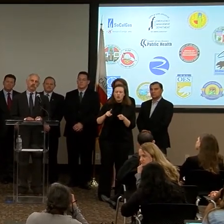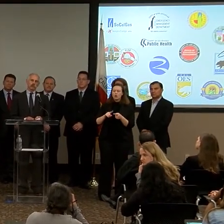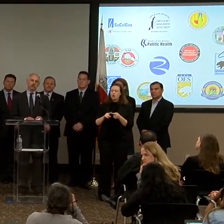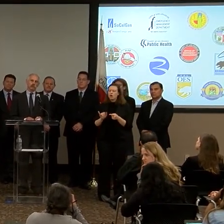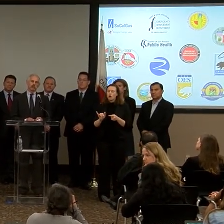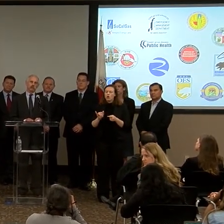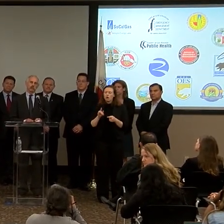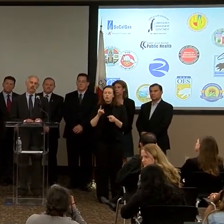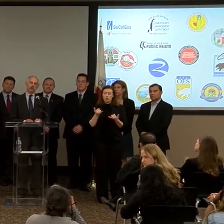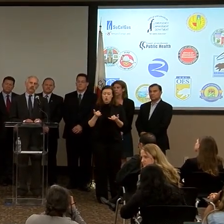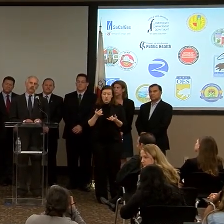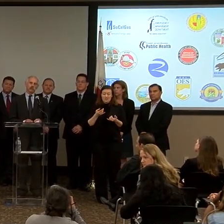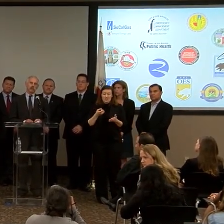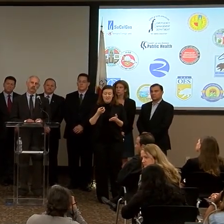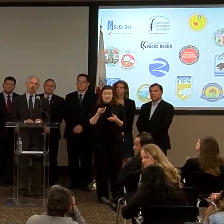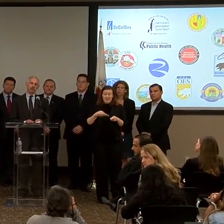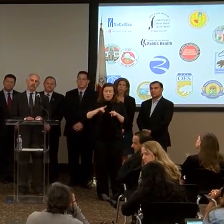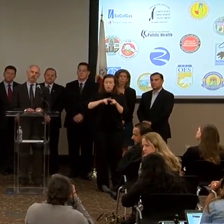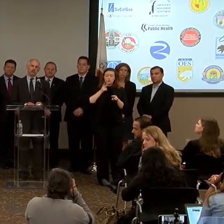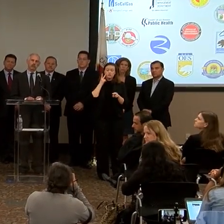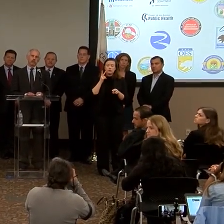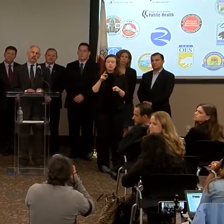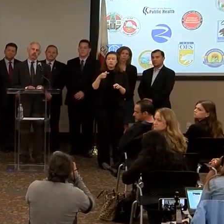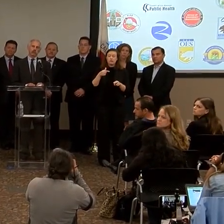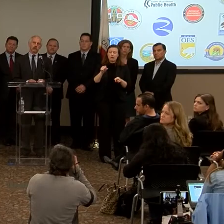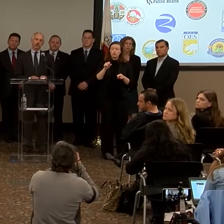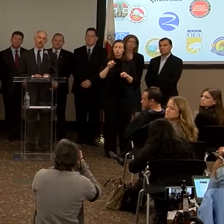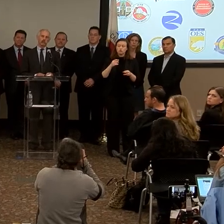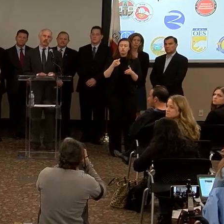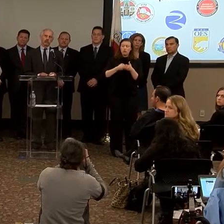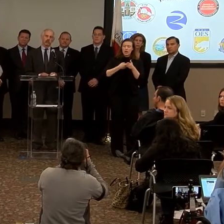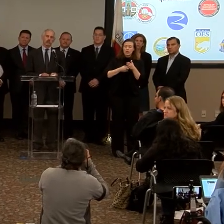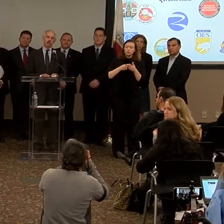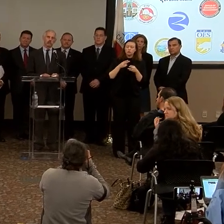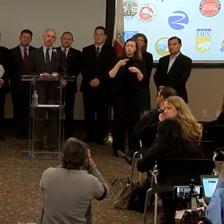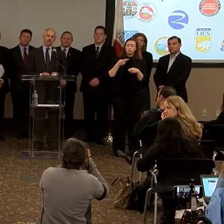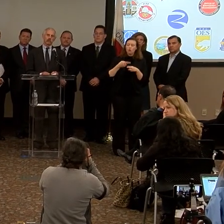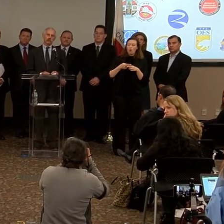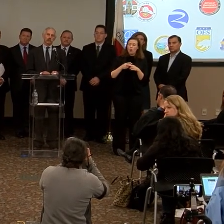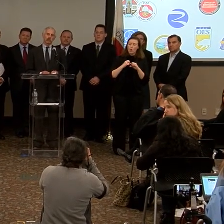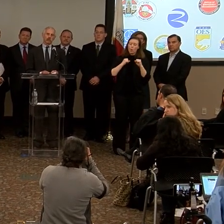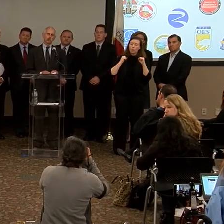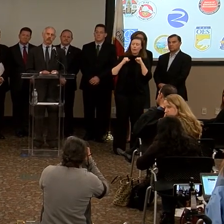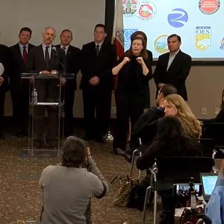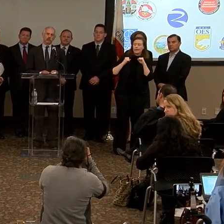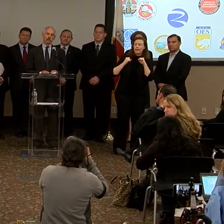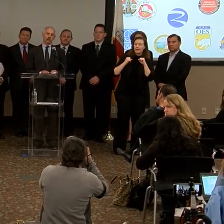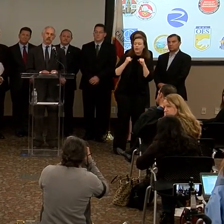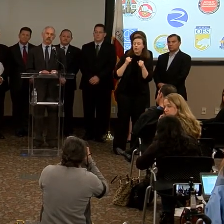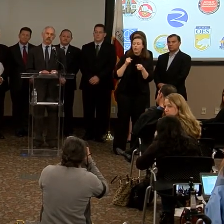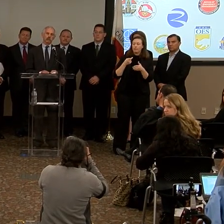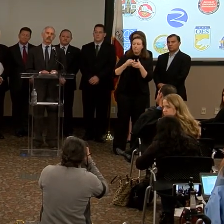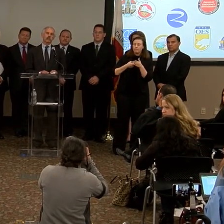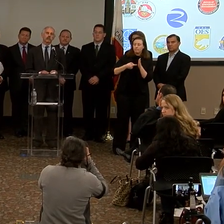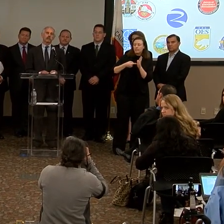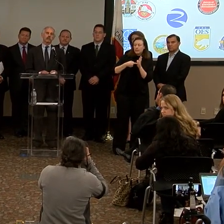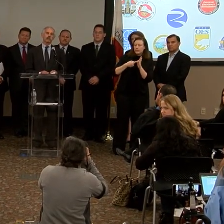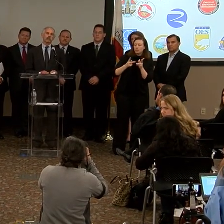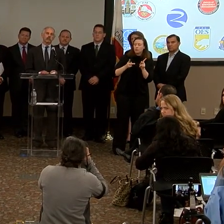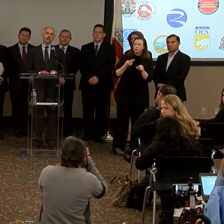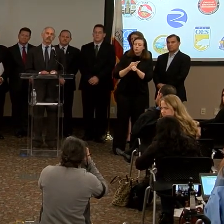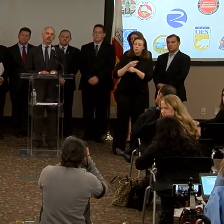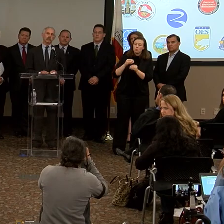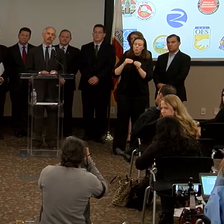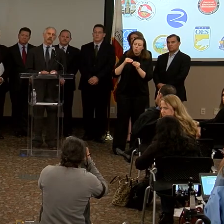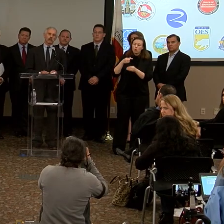that the current increases that we're seeing in gas rates are in line with what you call winter bills, meaning it's colder weather, people use more gas.